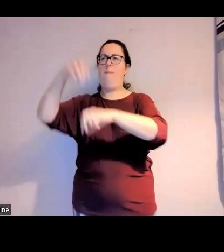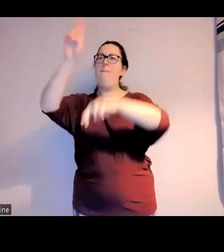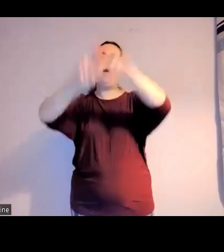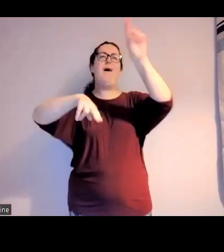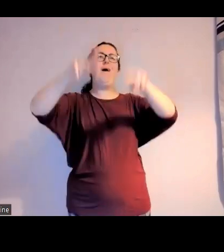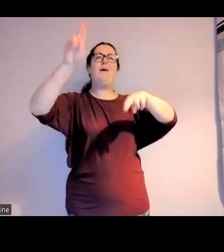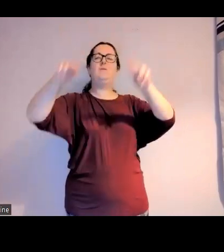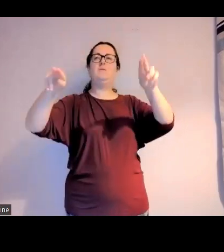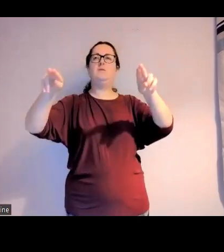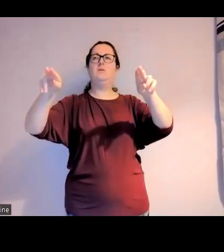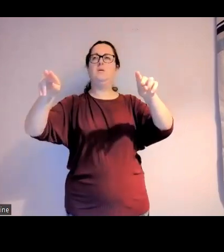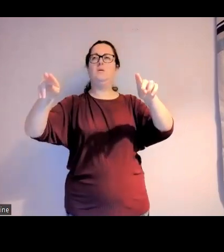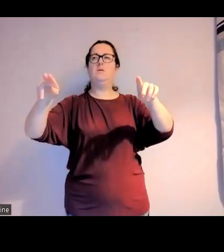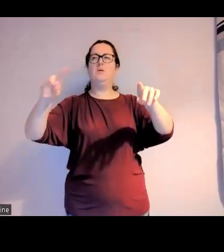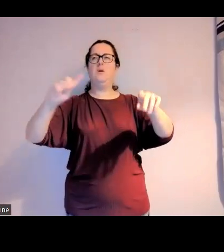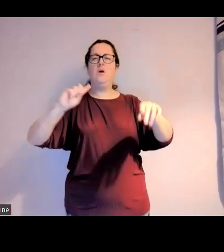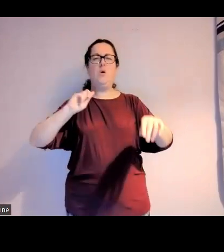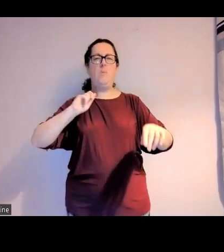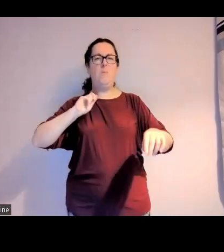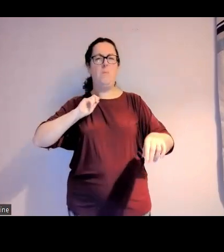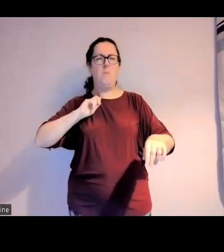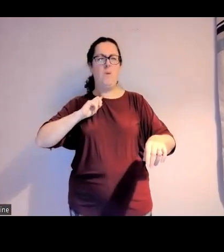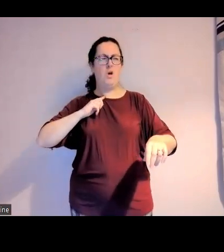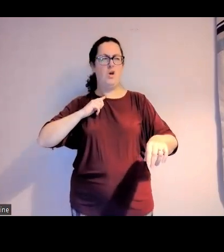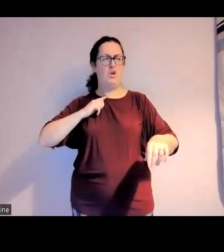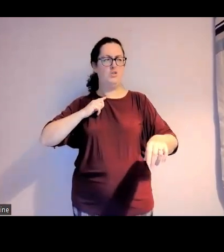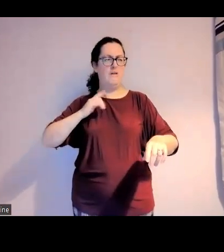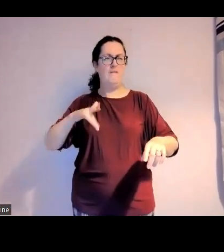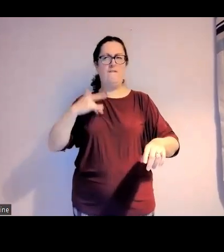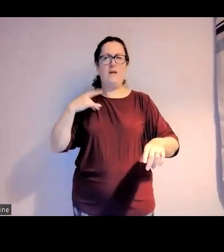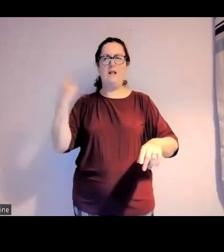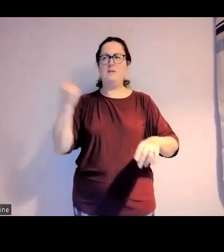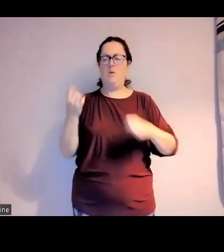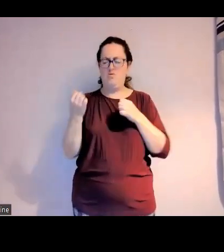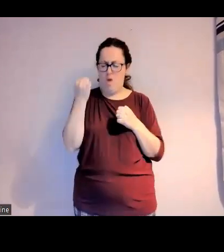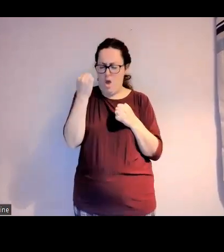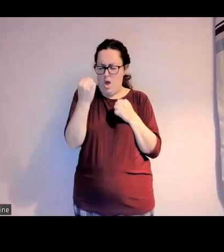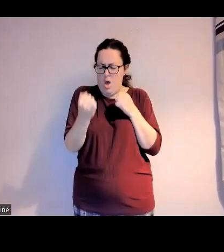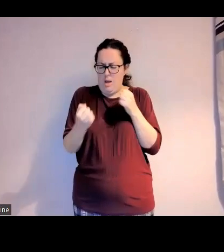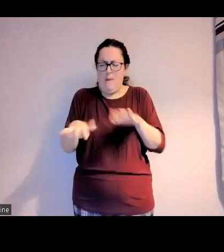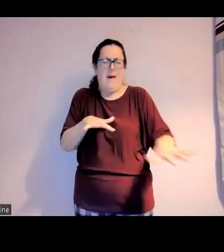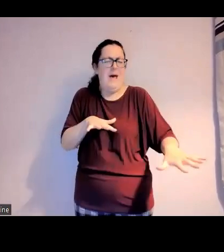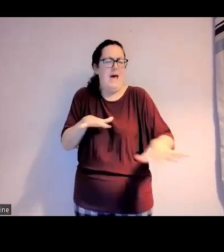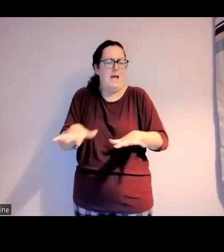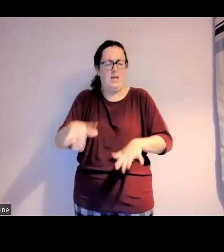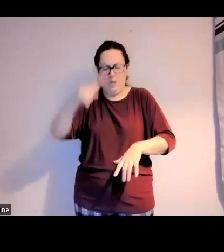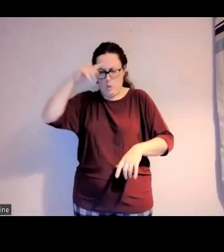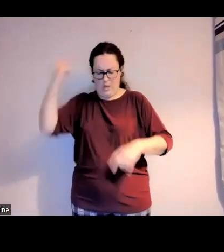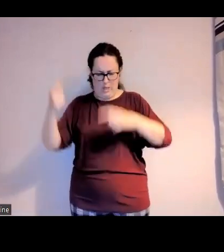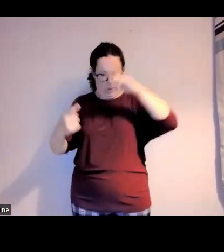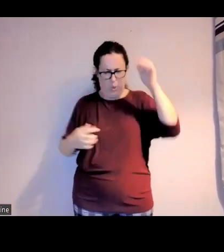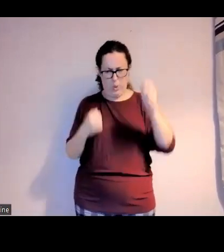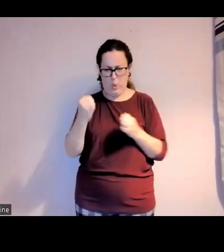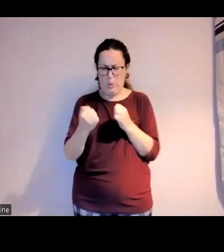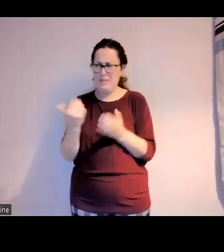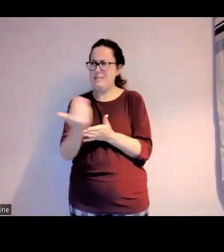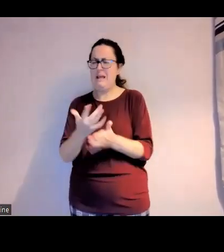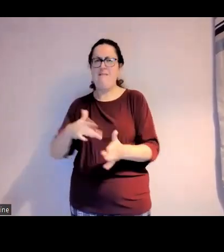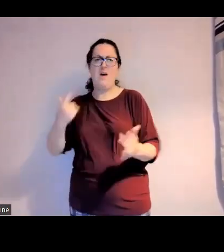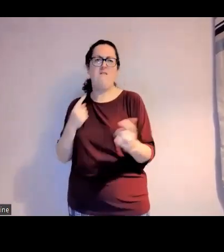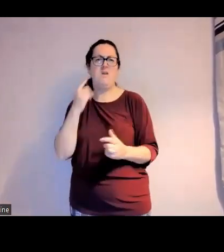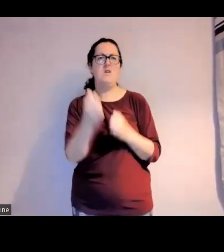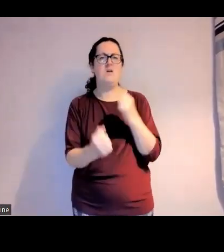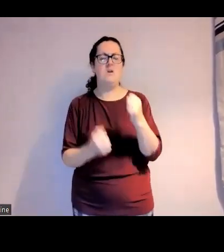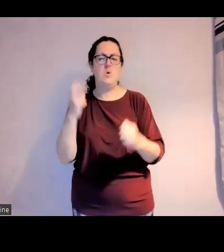Something murderous. The feel of someone running in a sweating panic, running for their life. You worry you've